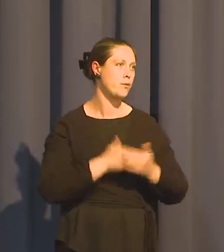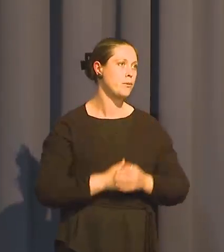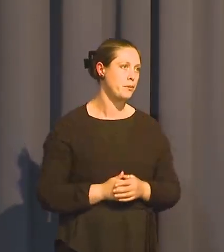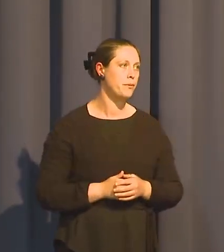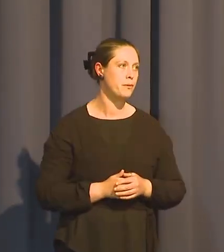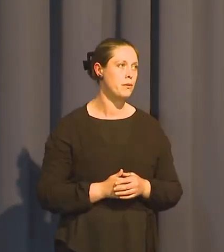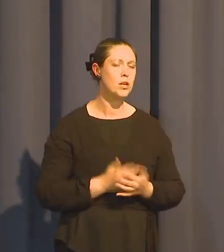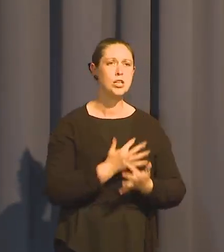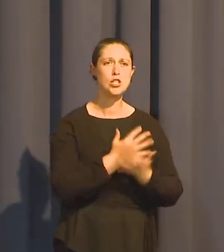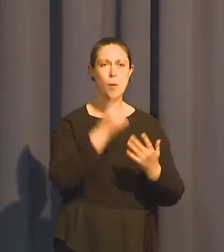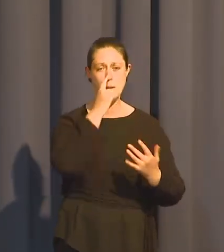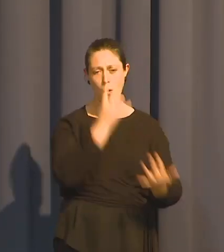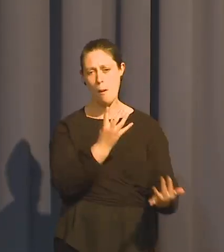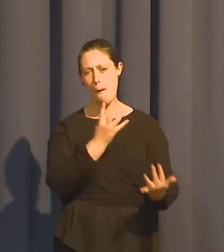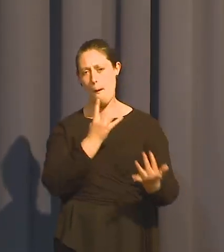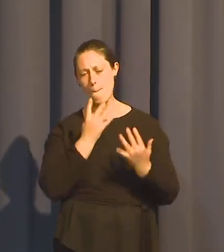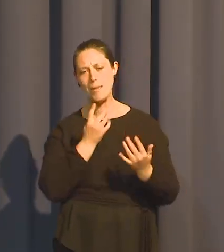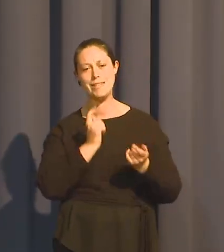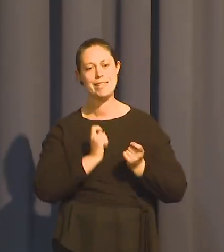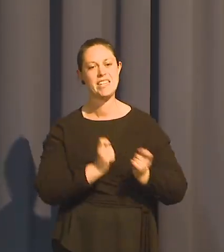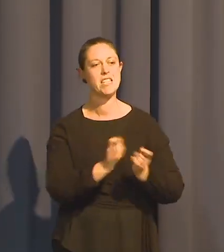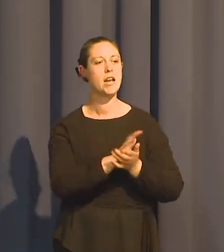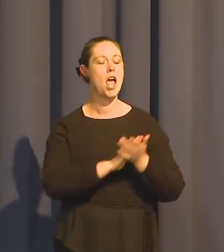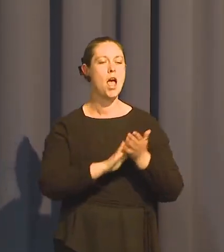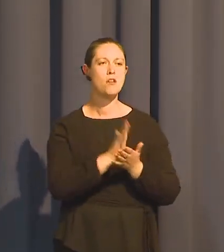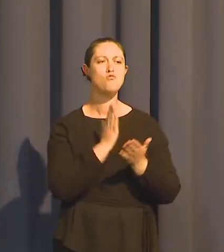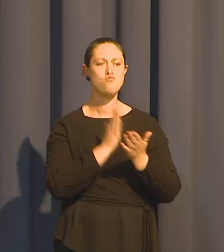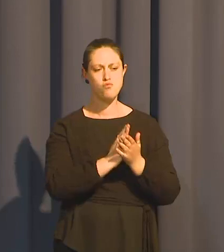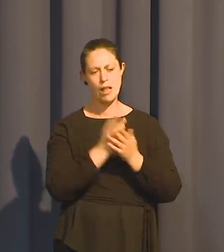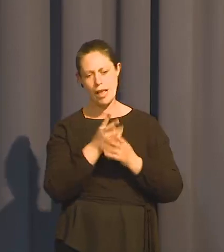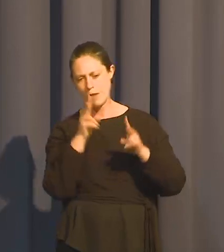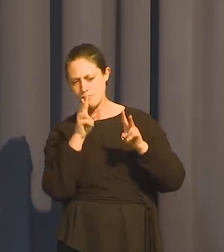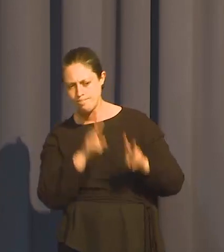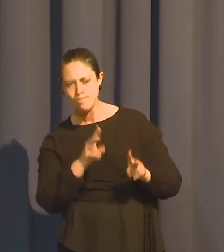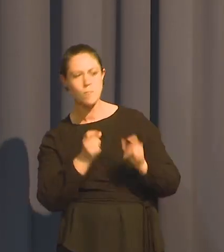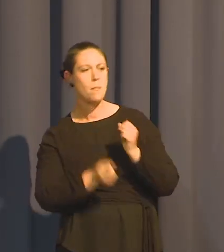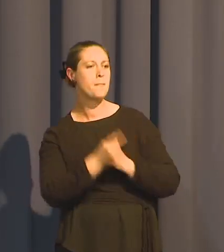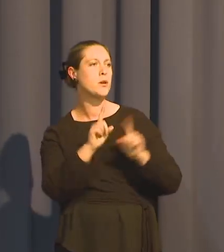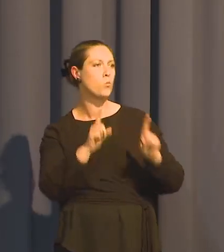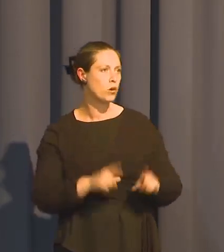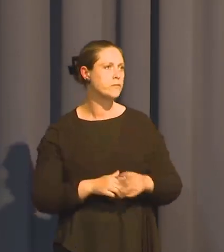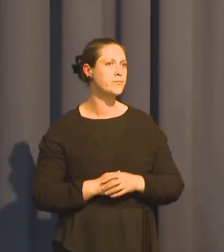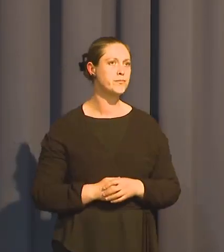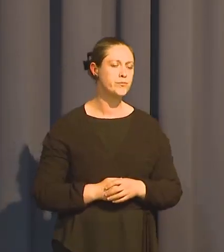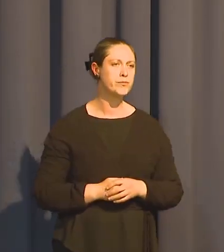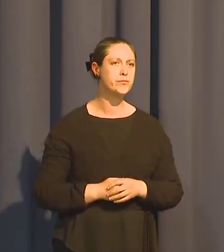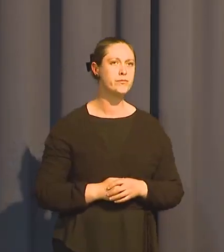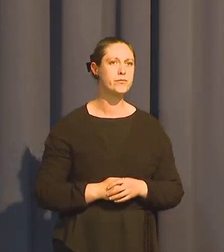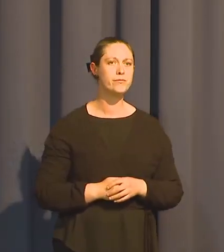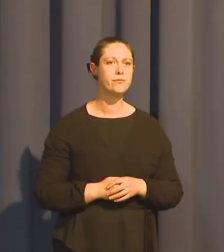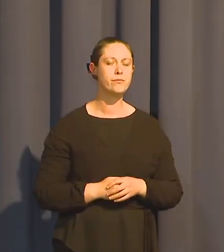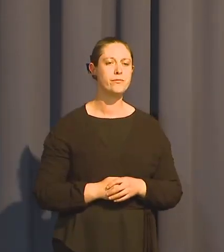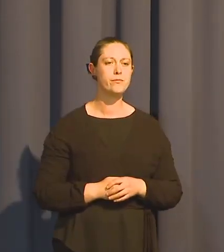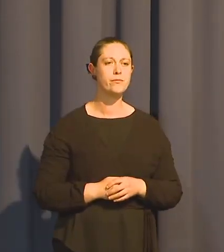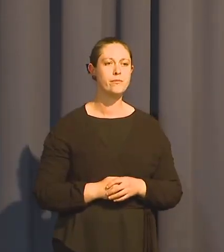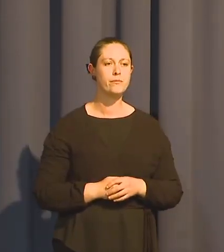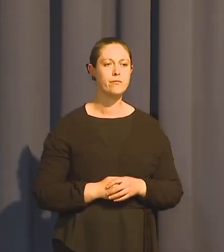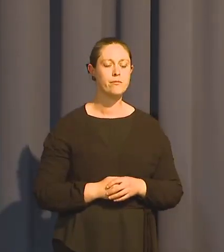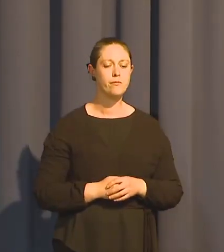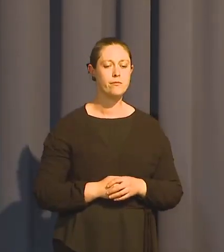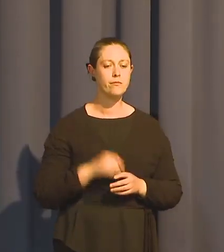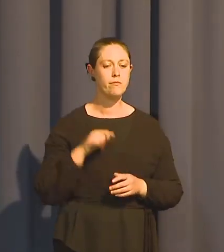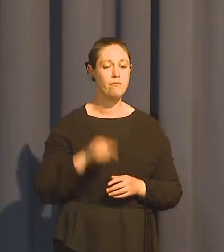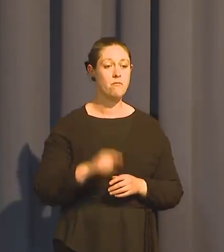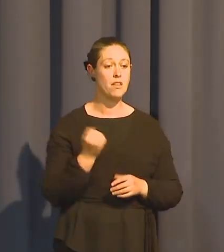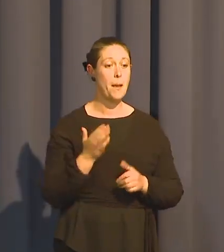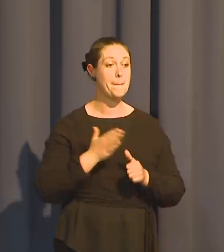you came forward means that we can get a really good look at what was going on. And then, like I said, following these key findings,